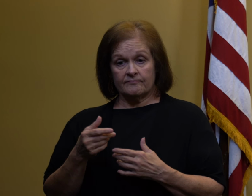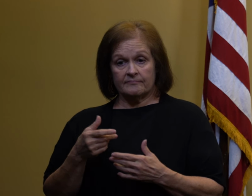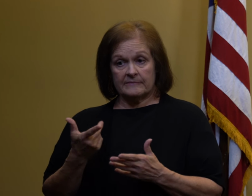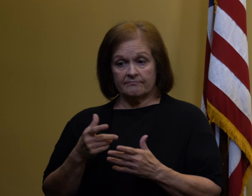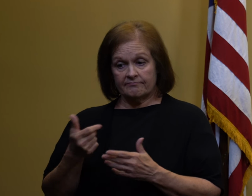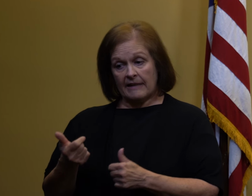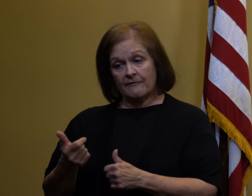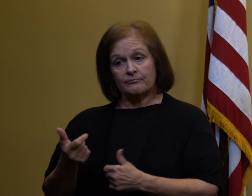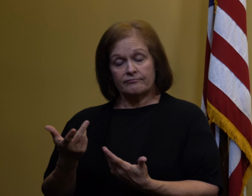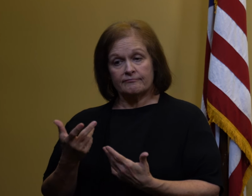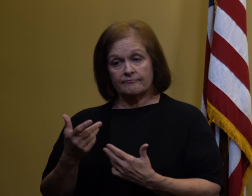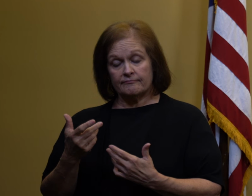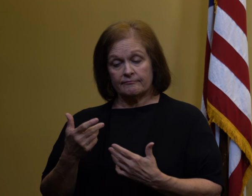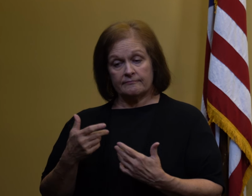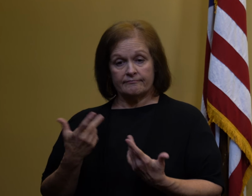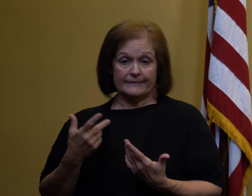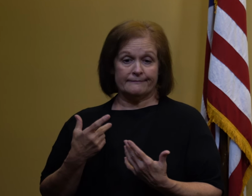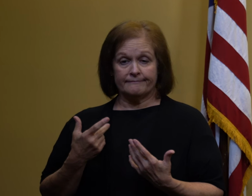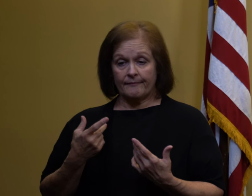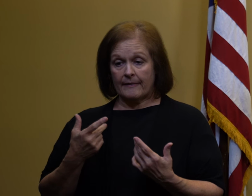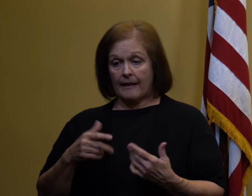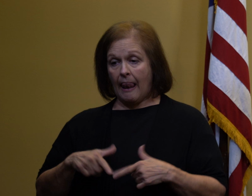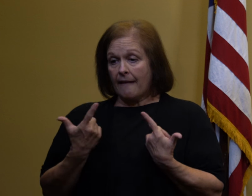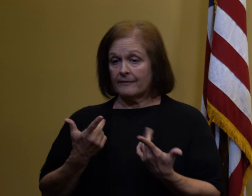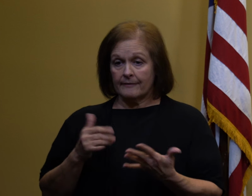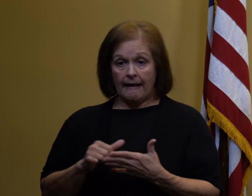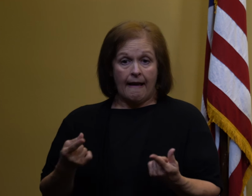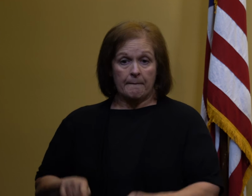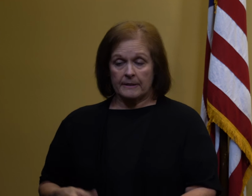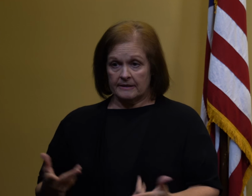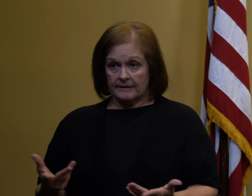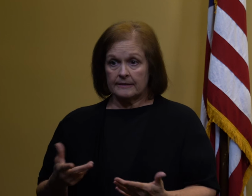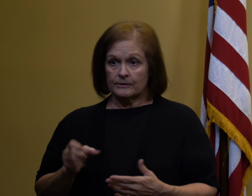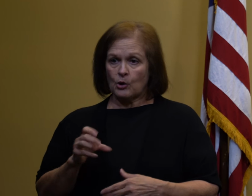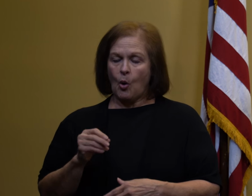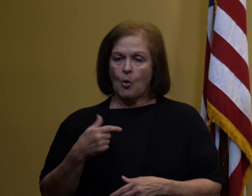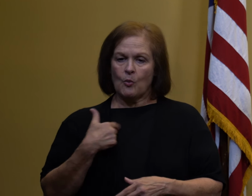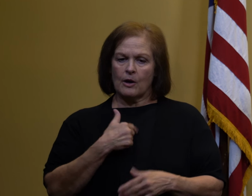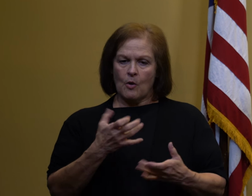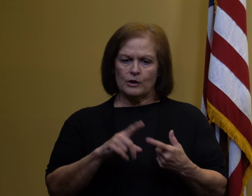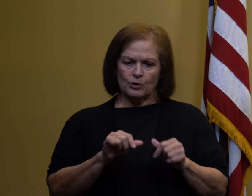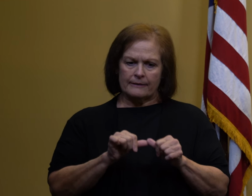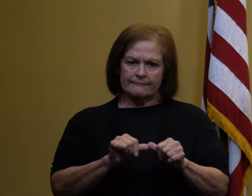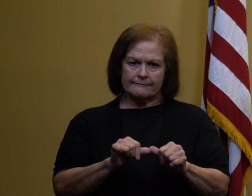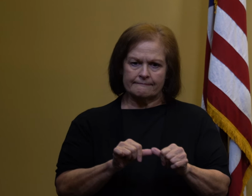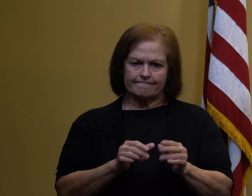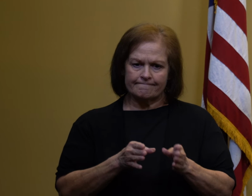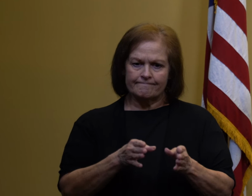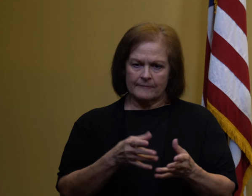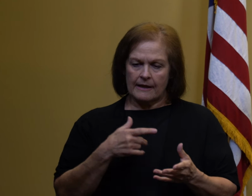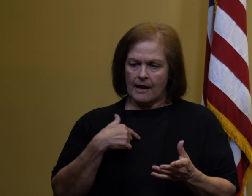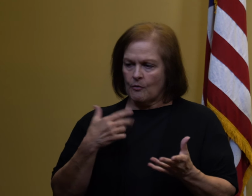living. Things happen. And when they do, you just stay the course. And I just commend my young people for that. I really